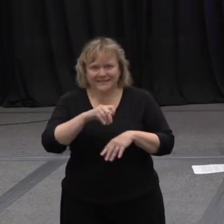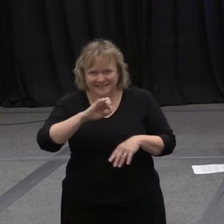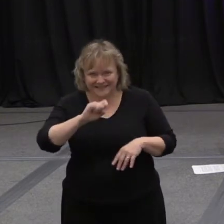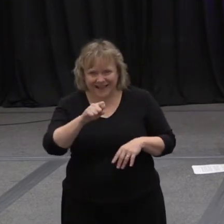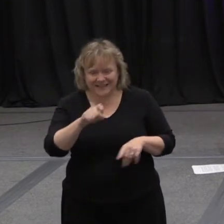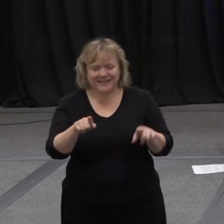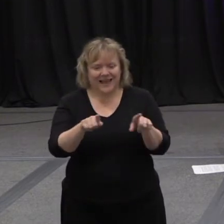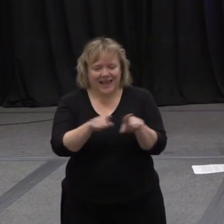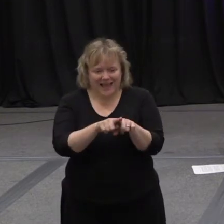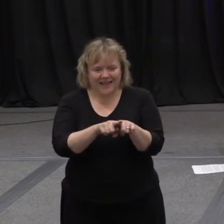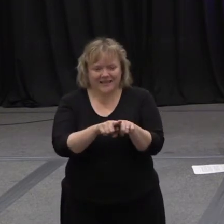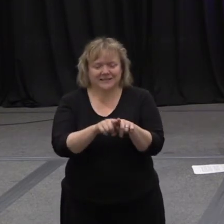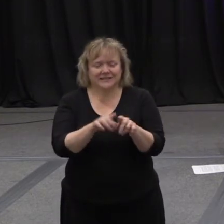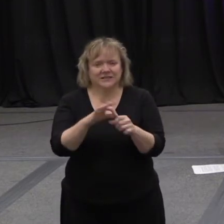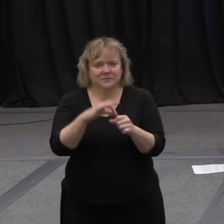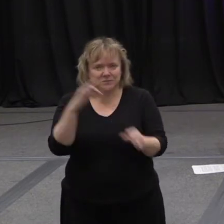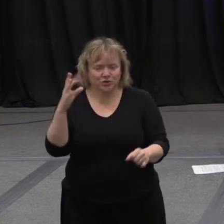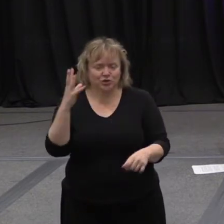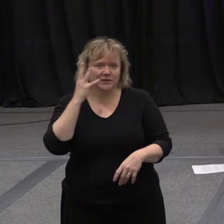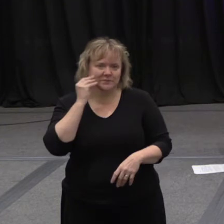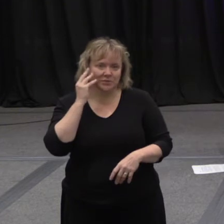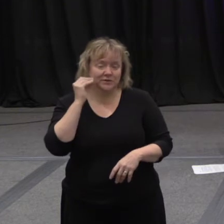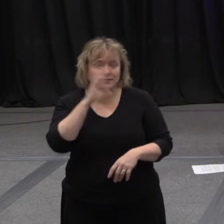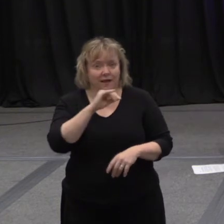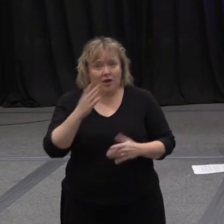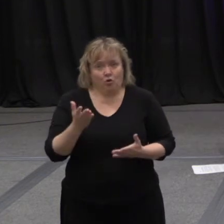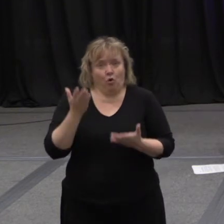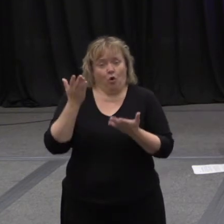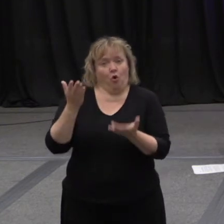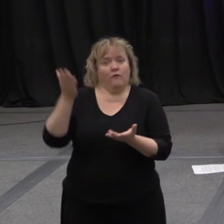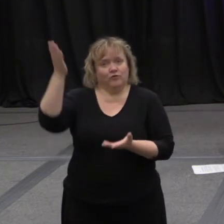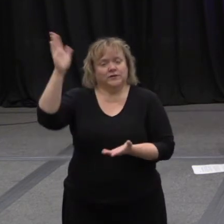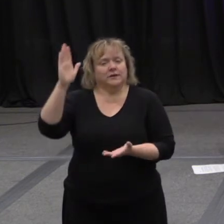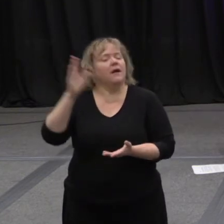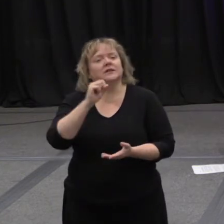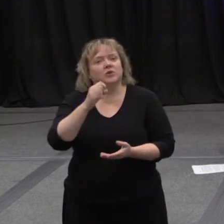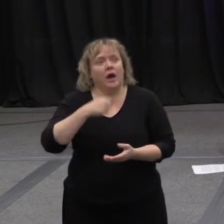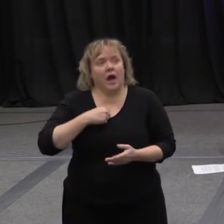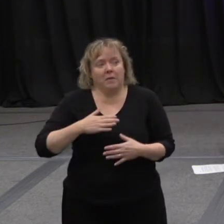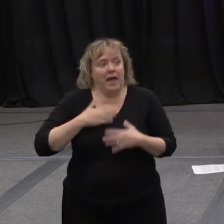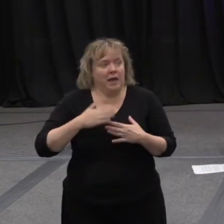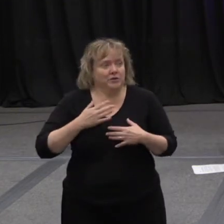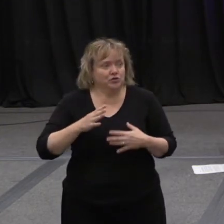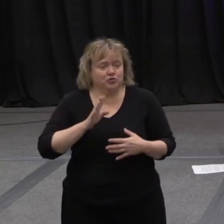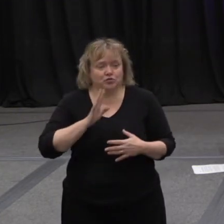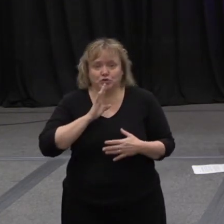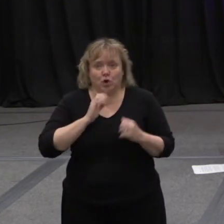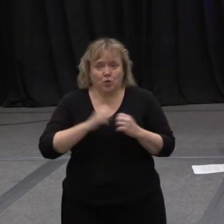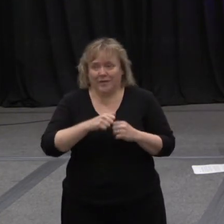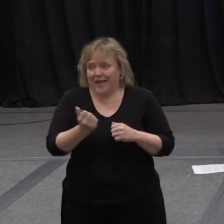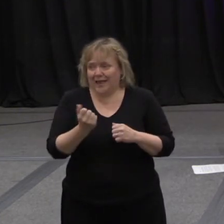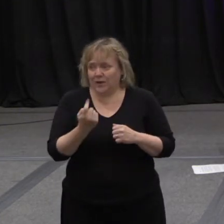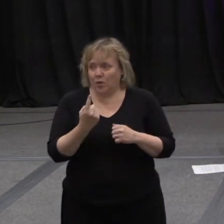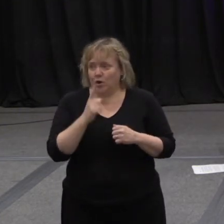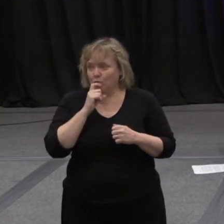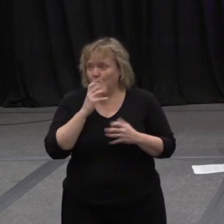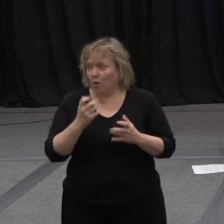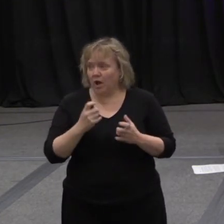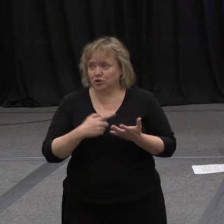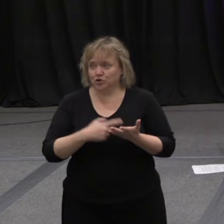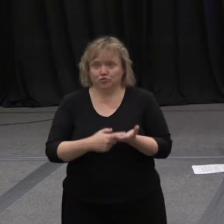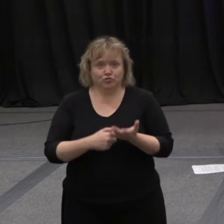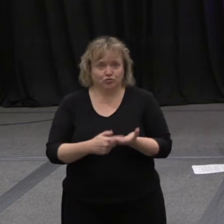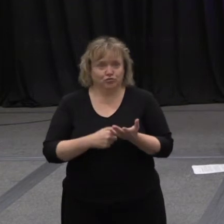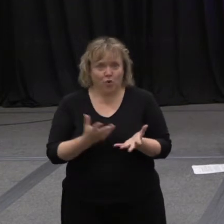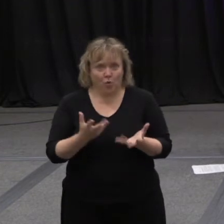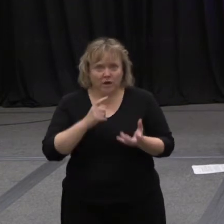spiritual experience and as a divine offering. So I'm happy to talk more about that with anybody who wants to have a really